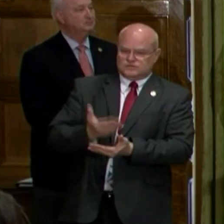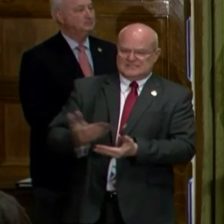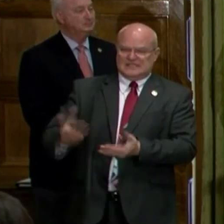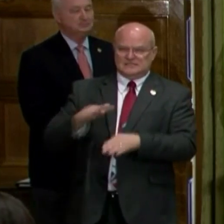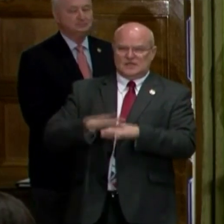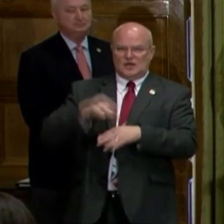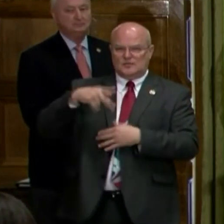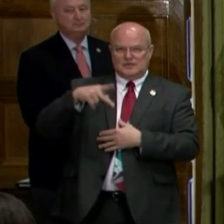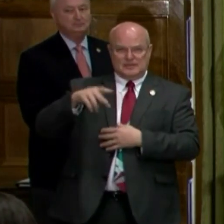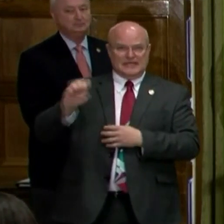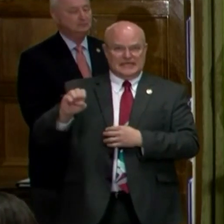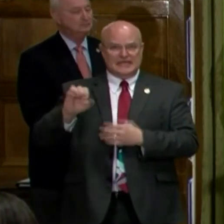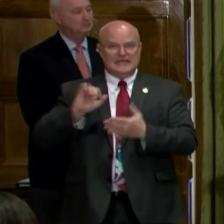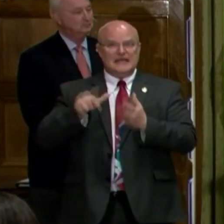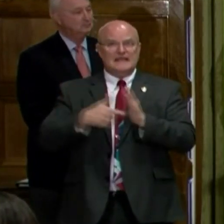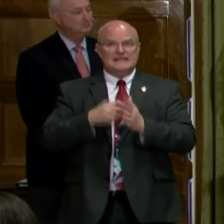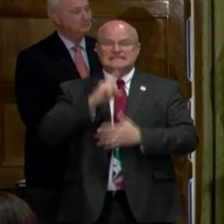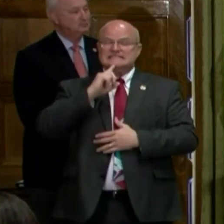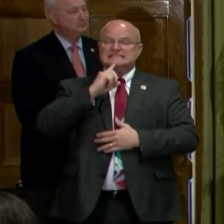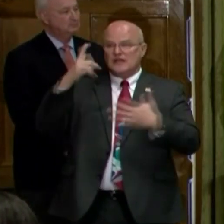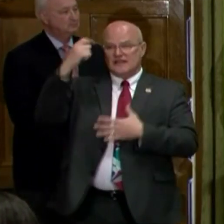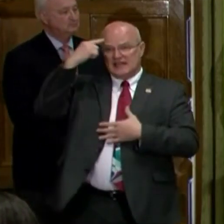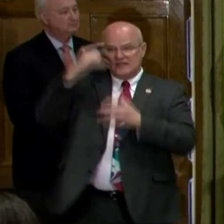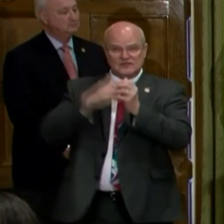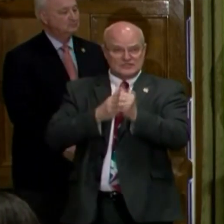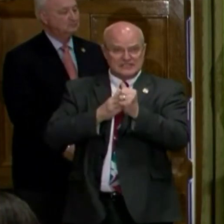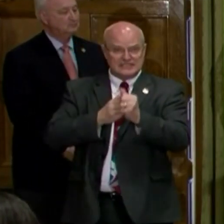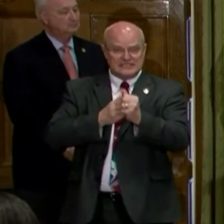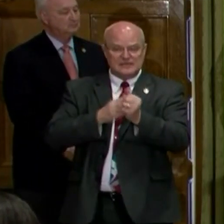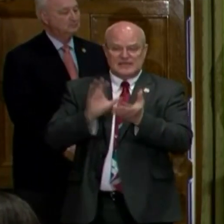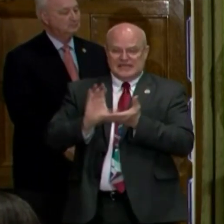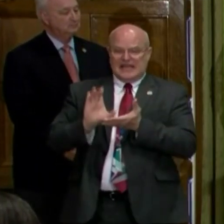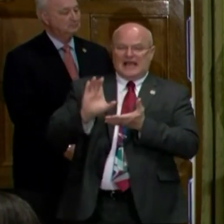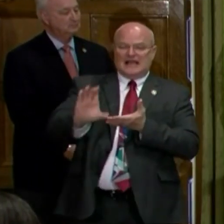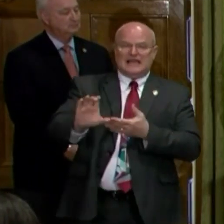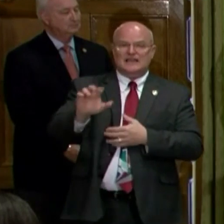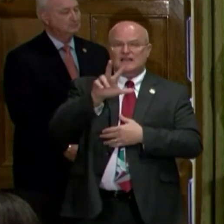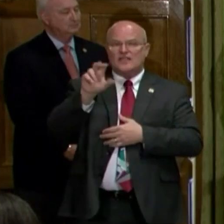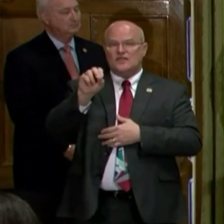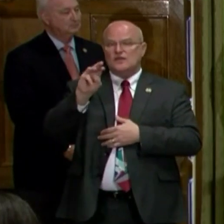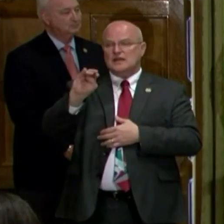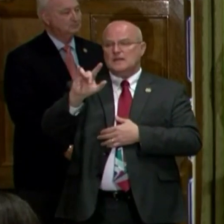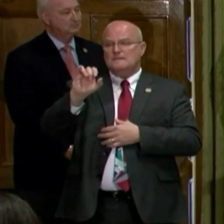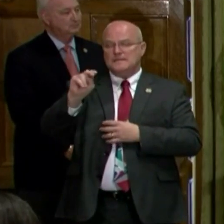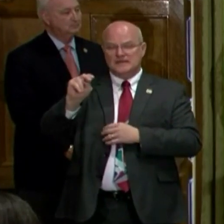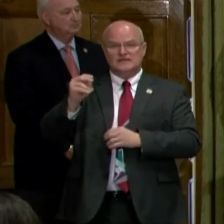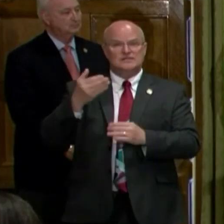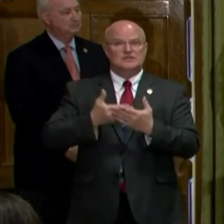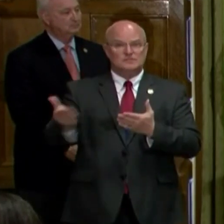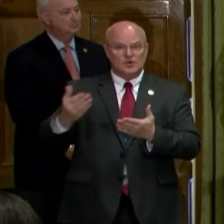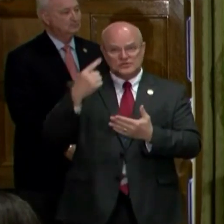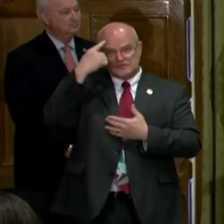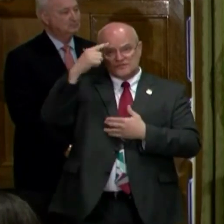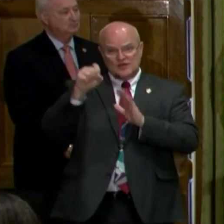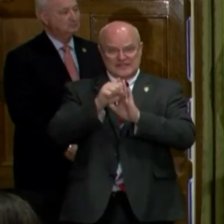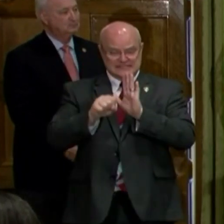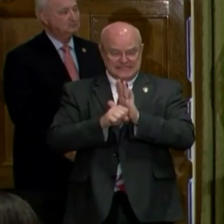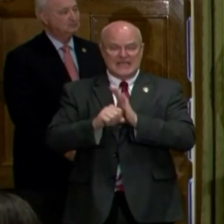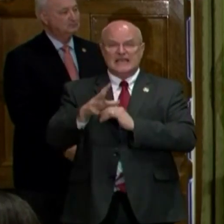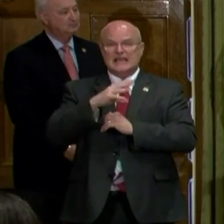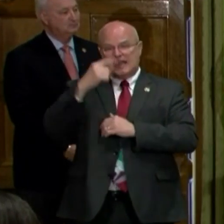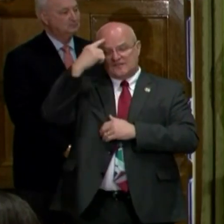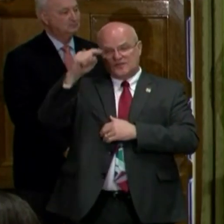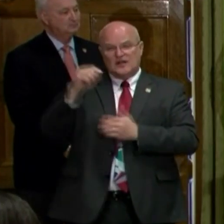This is something that's a very serious situation, and allocating an extra $30 million to purchase PPE equipment for the state and for our